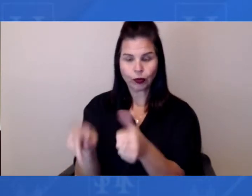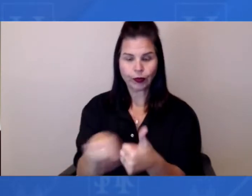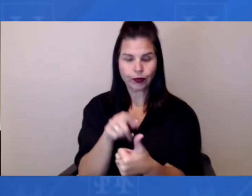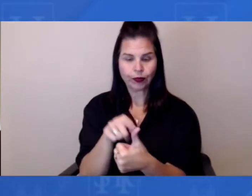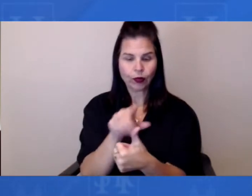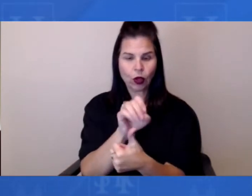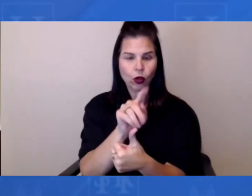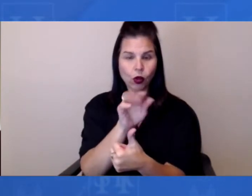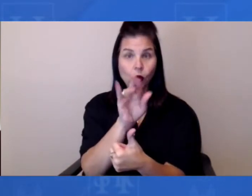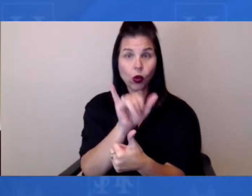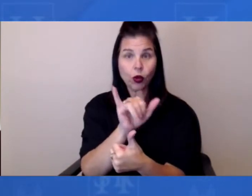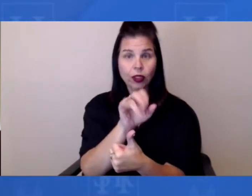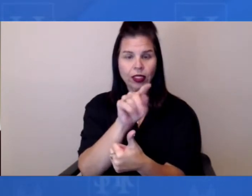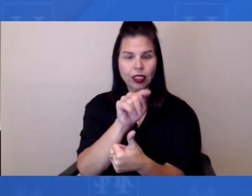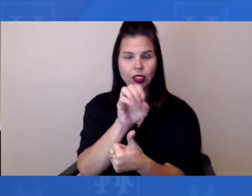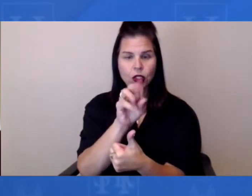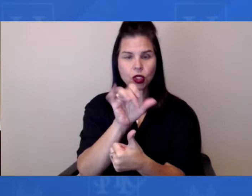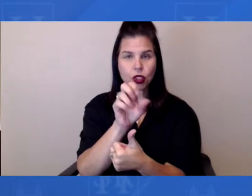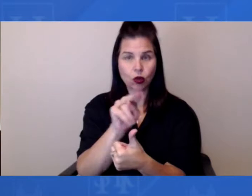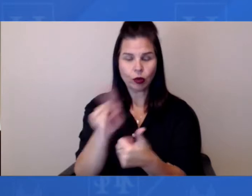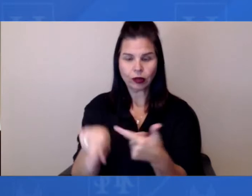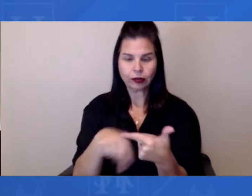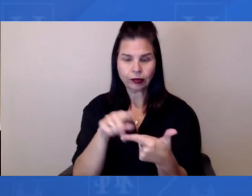Courtney Tobin,